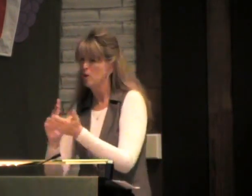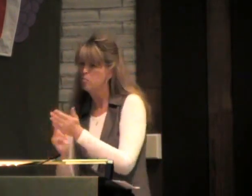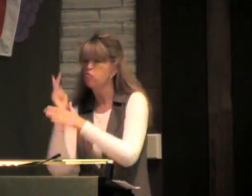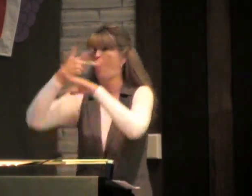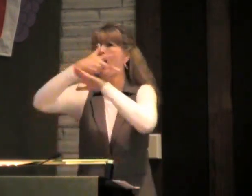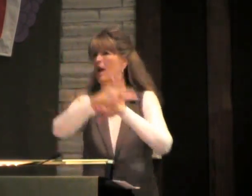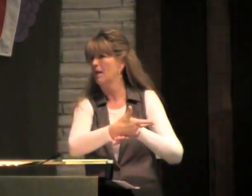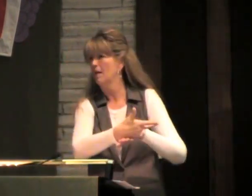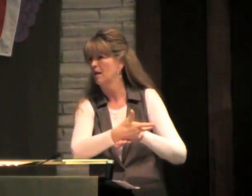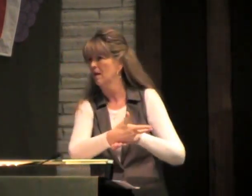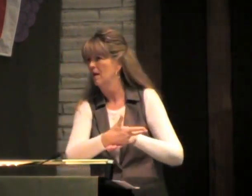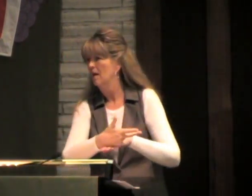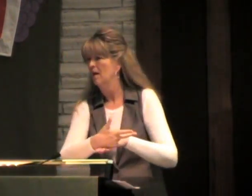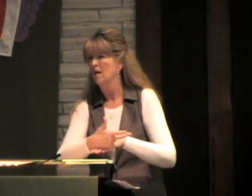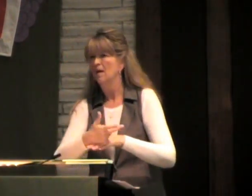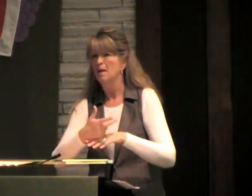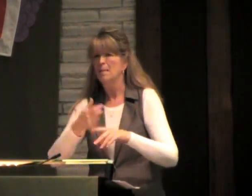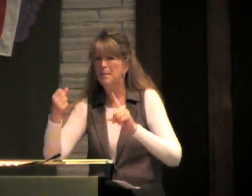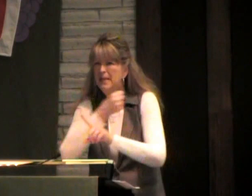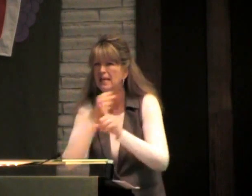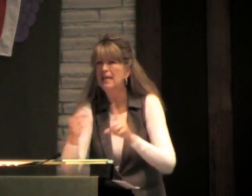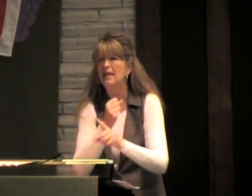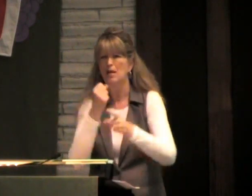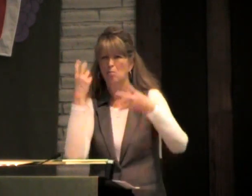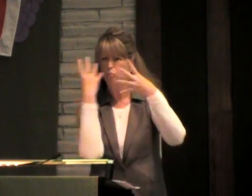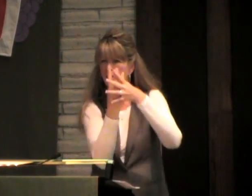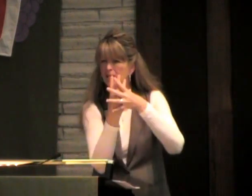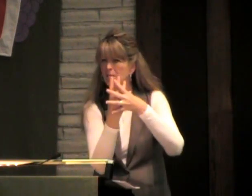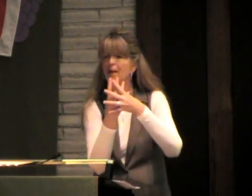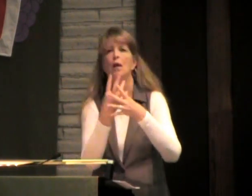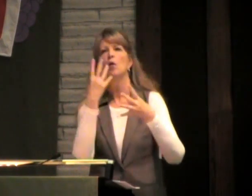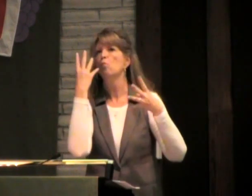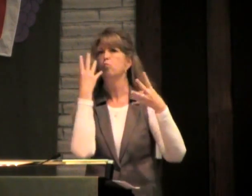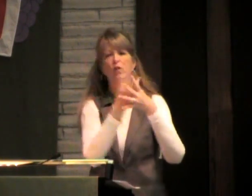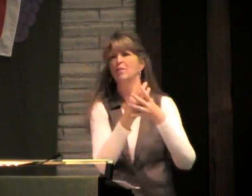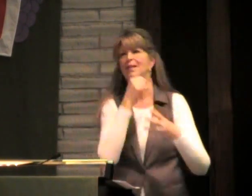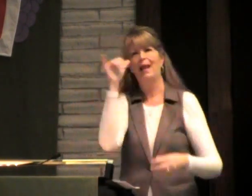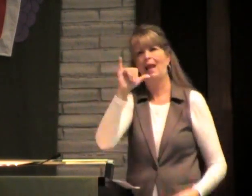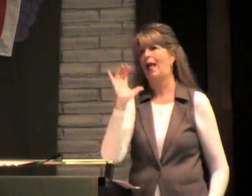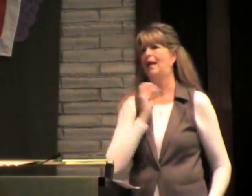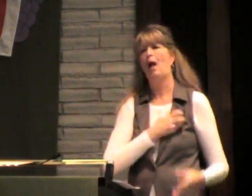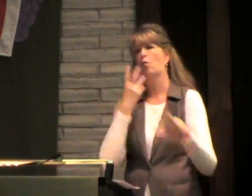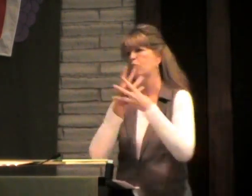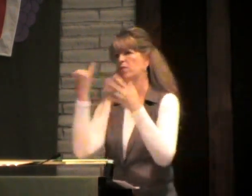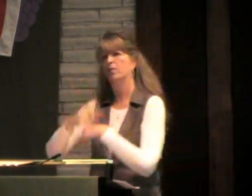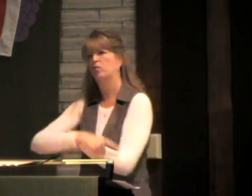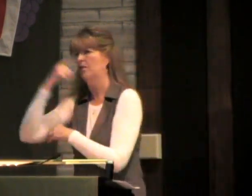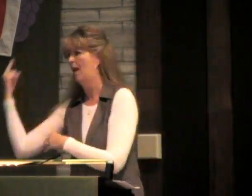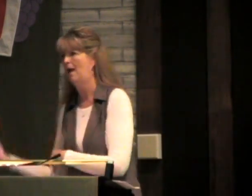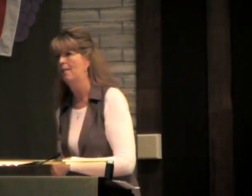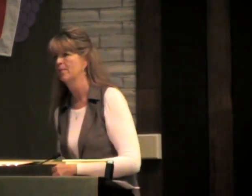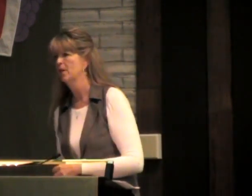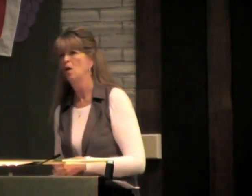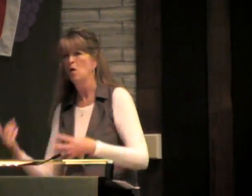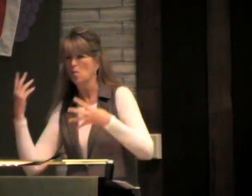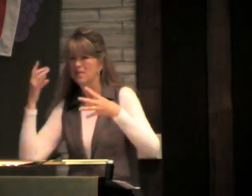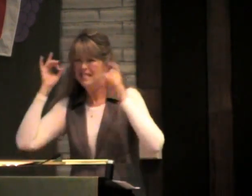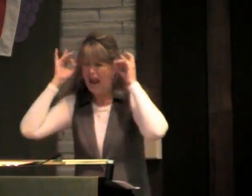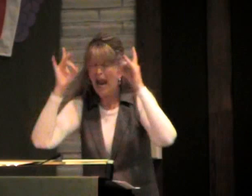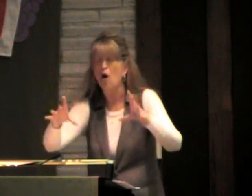through declining eyesight, through a shipwreck experience, through beatings, through prison. And the prisons back